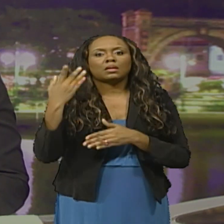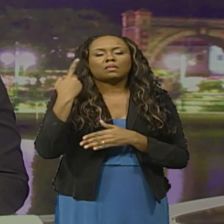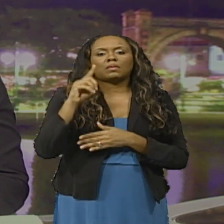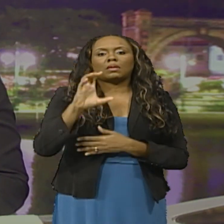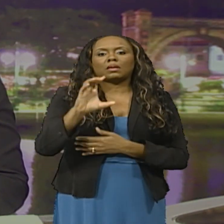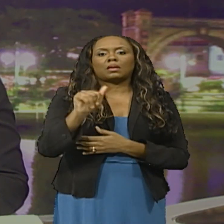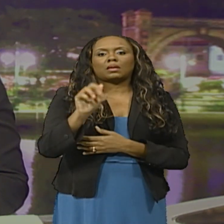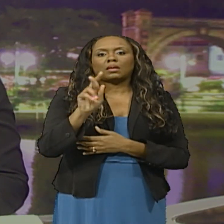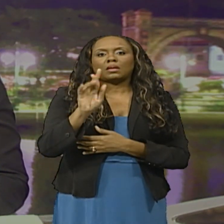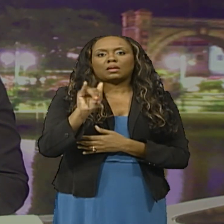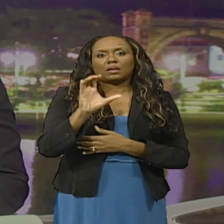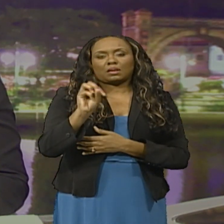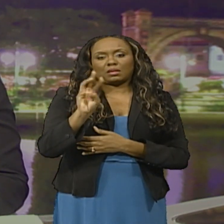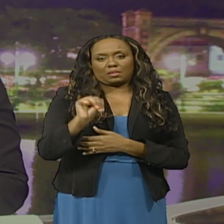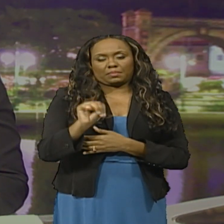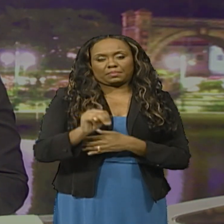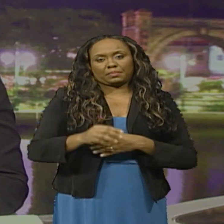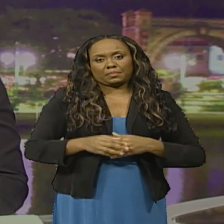Radisson Aquatica.